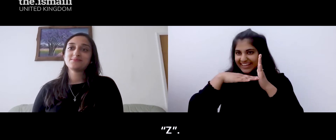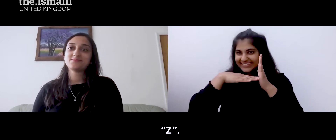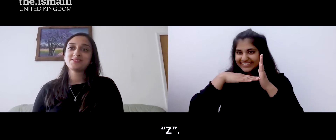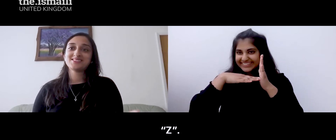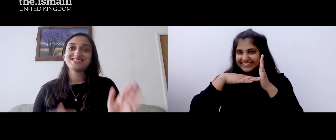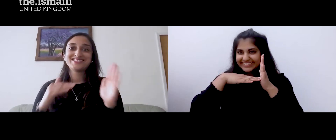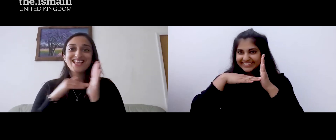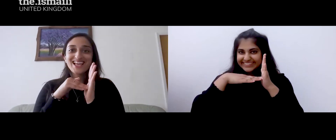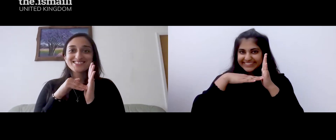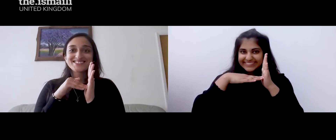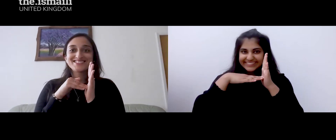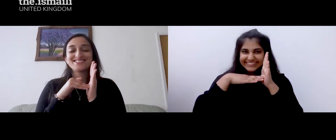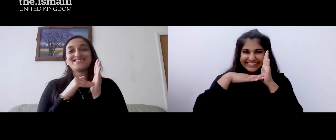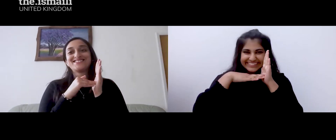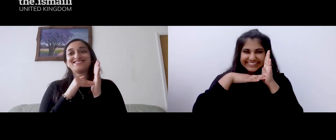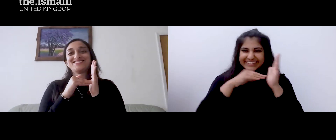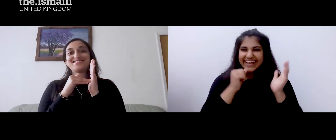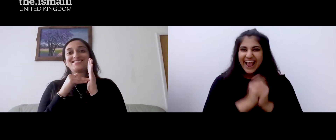Z.